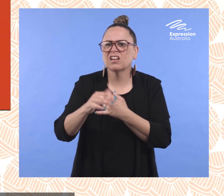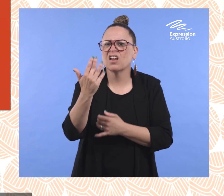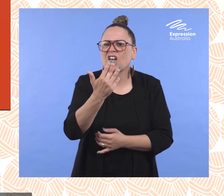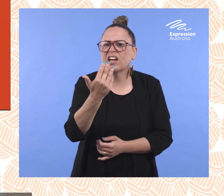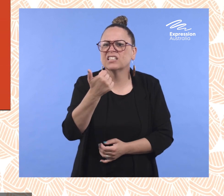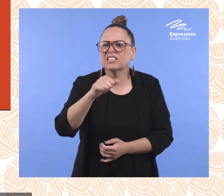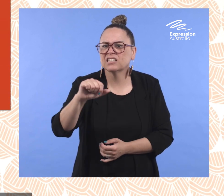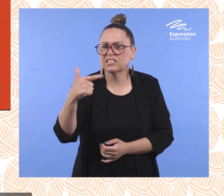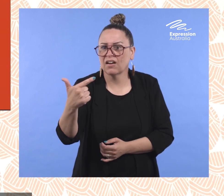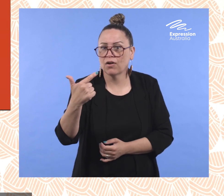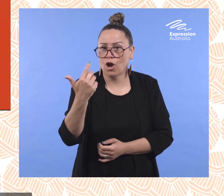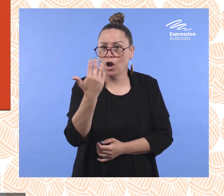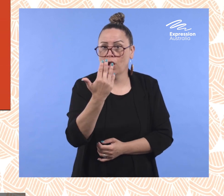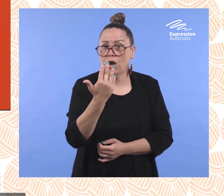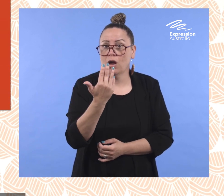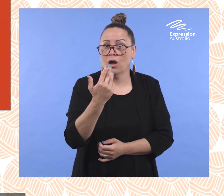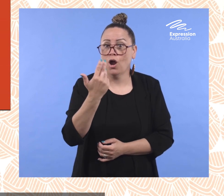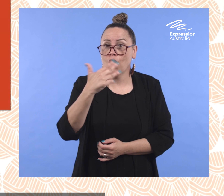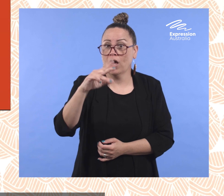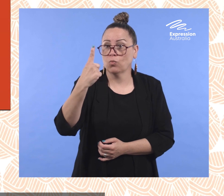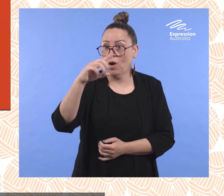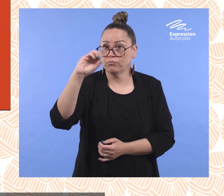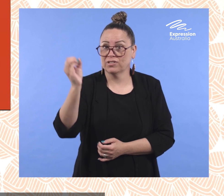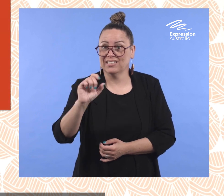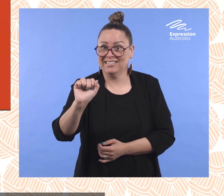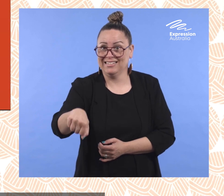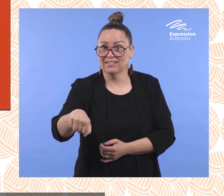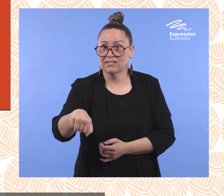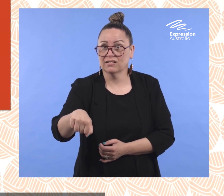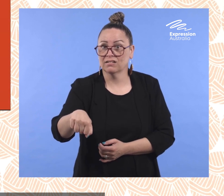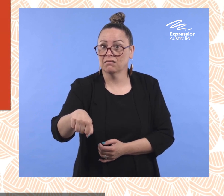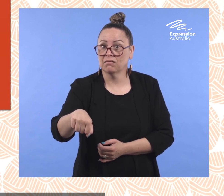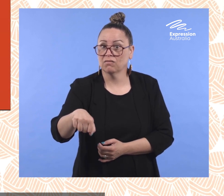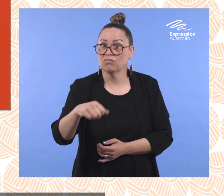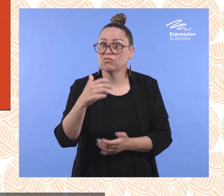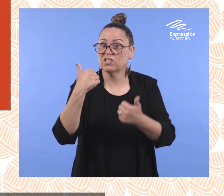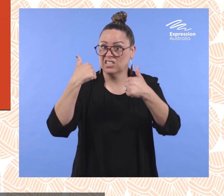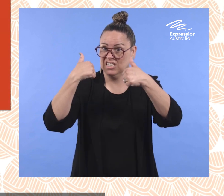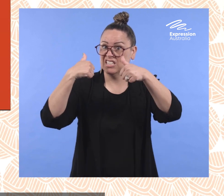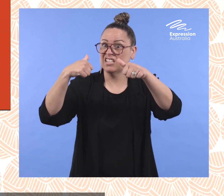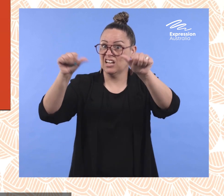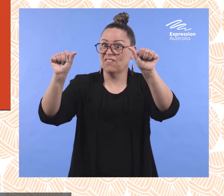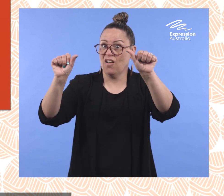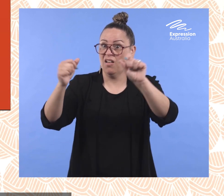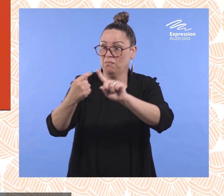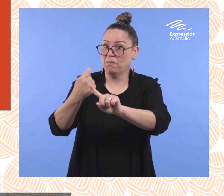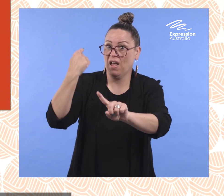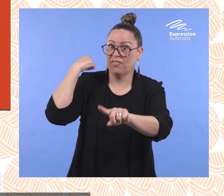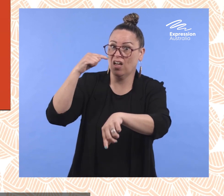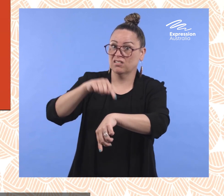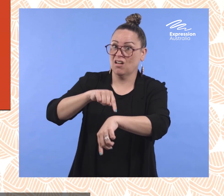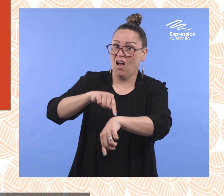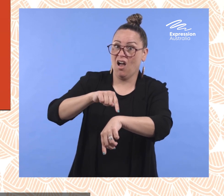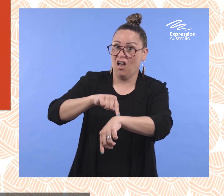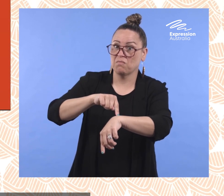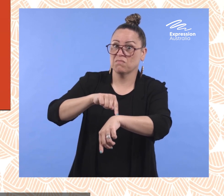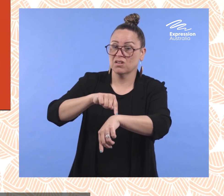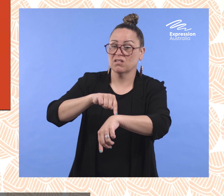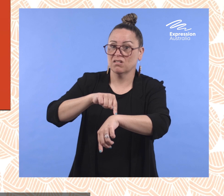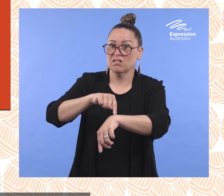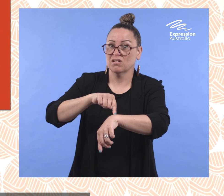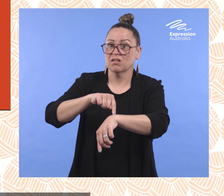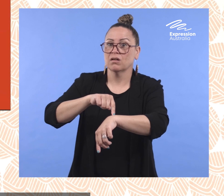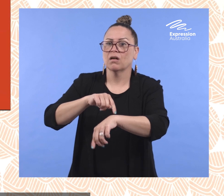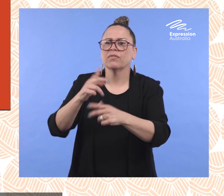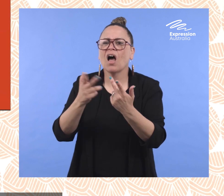1967, it was 91% yes. Yes, it was the most successful referendum ever. And you can see that's quite a lot more than